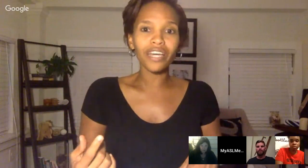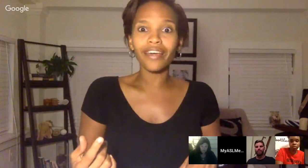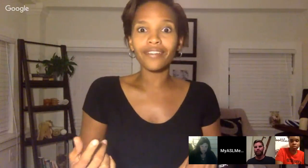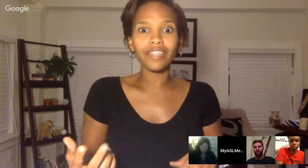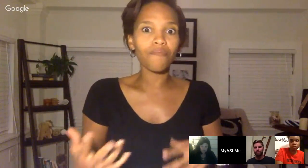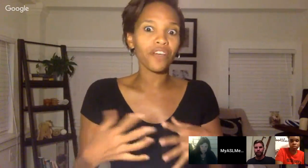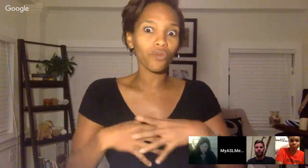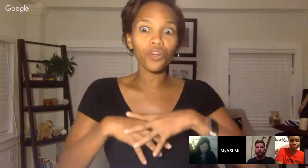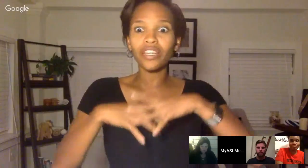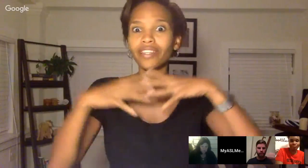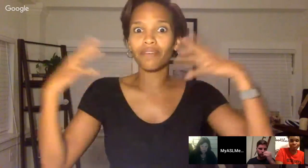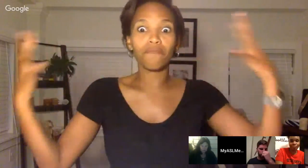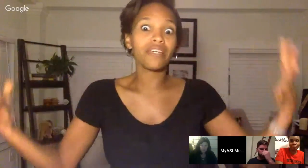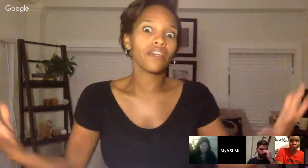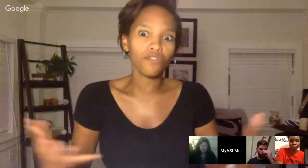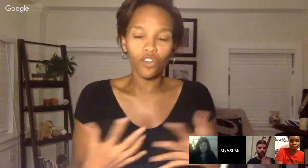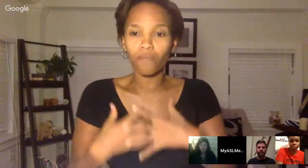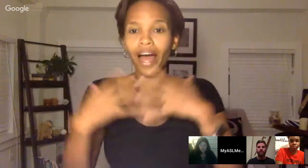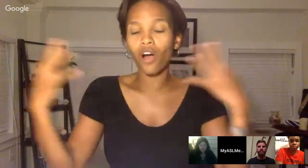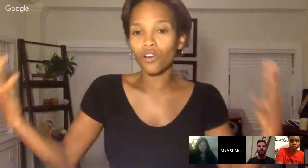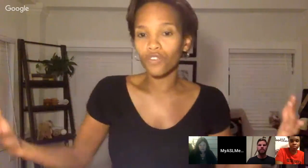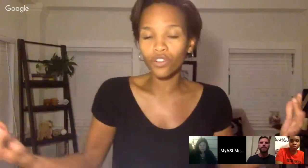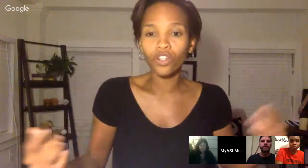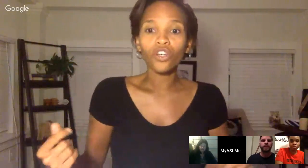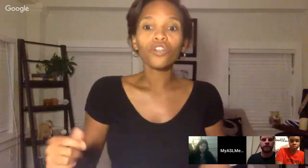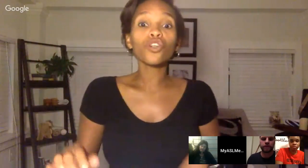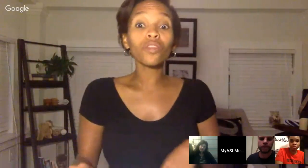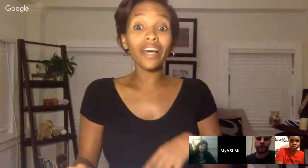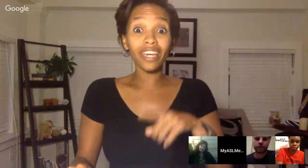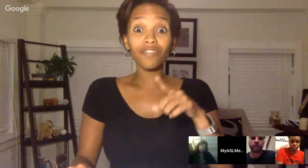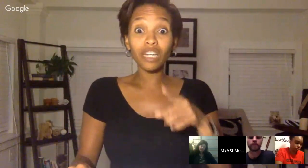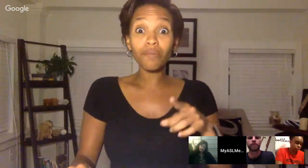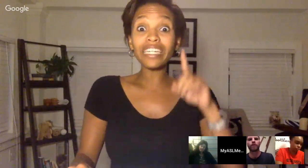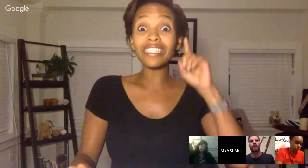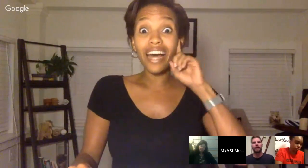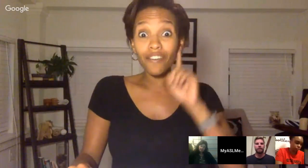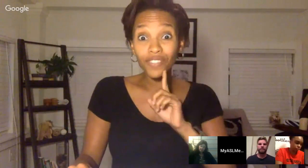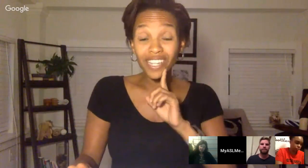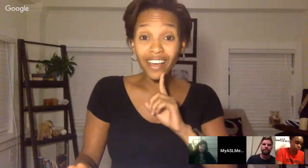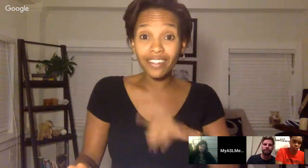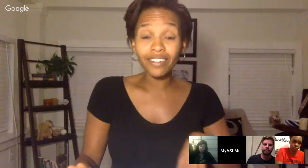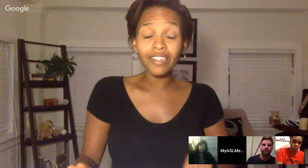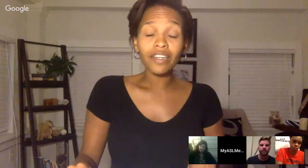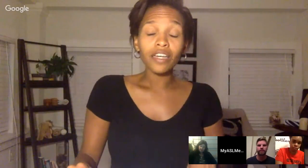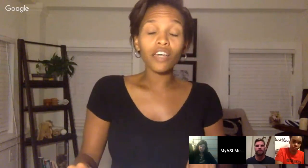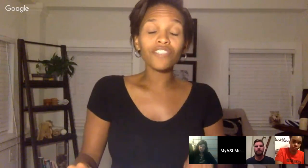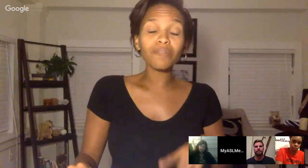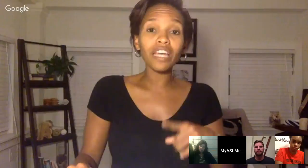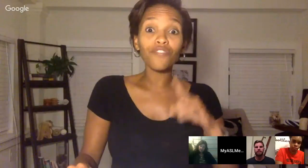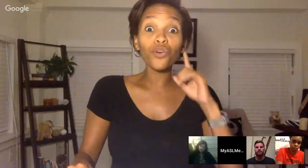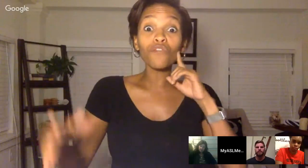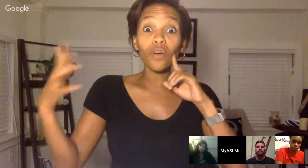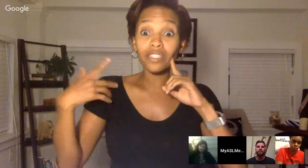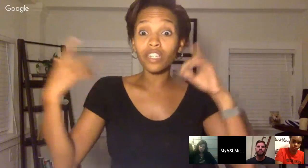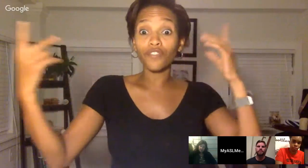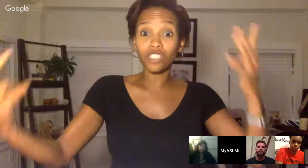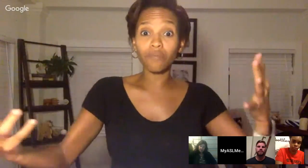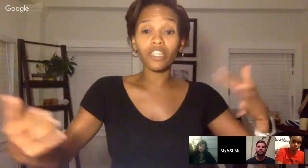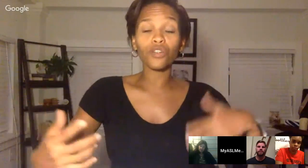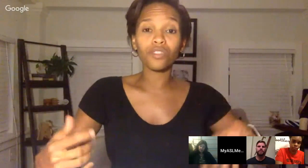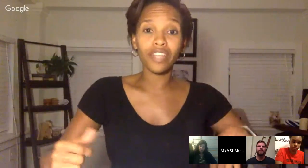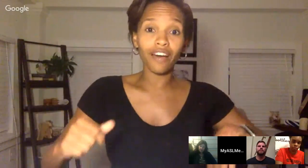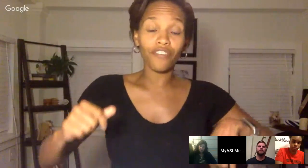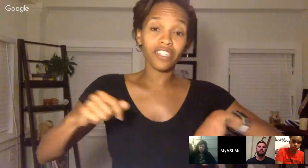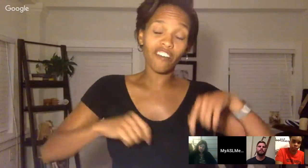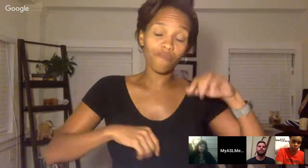we're saying something really like meaningful and powerful. So like if somebody deaf said, if you were voicing for